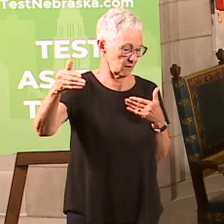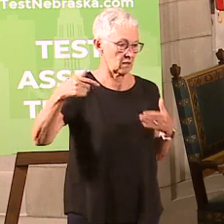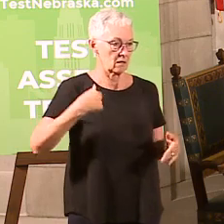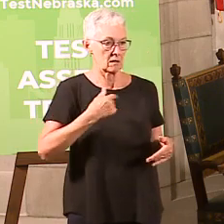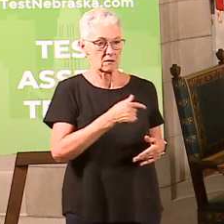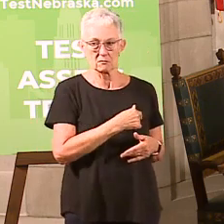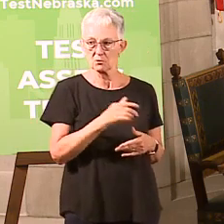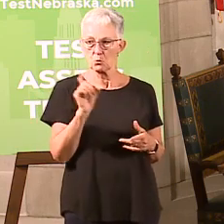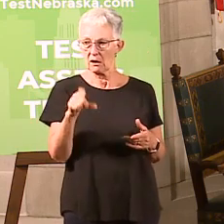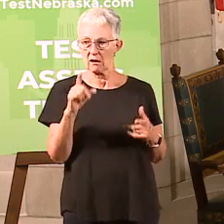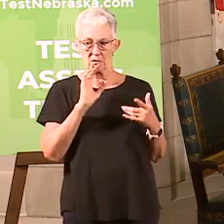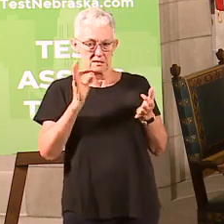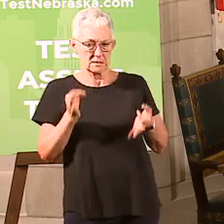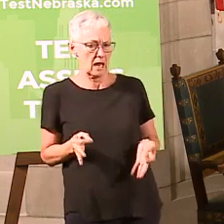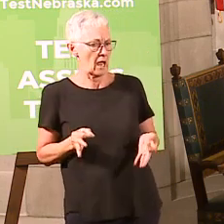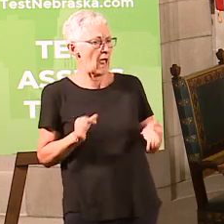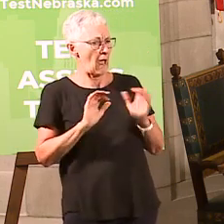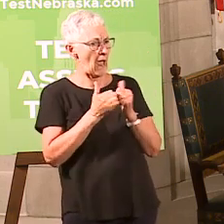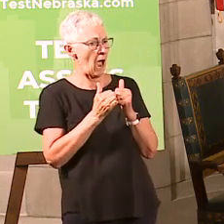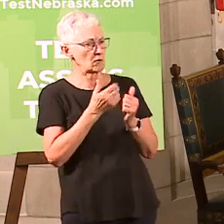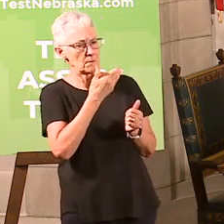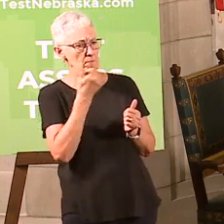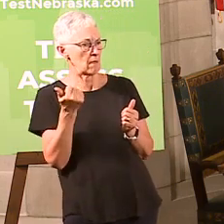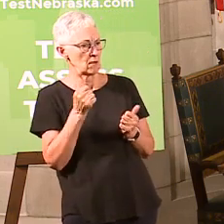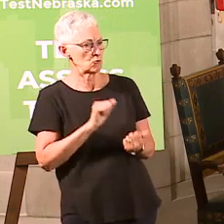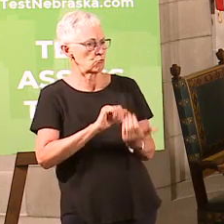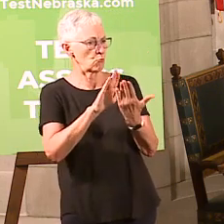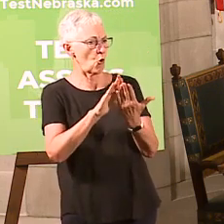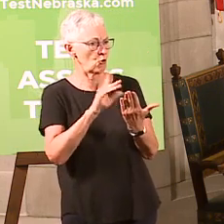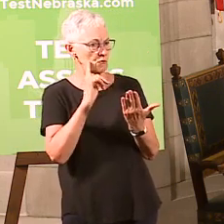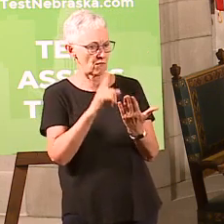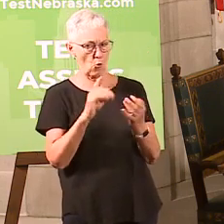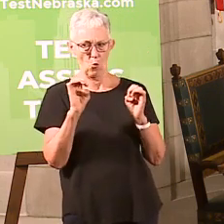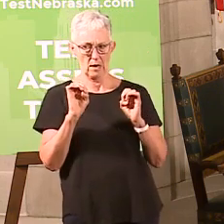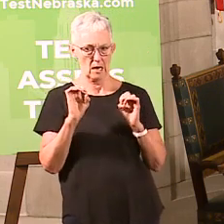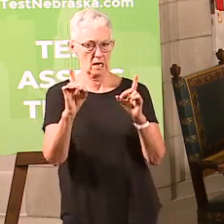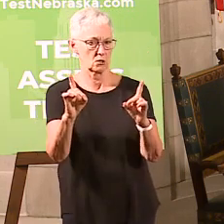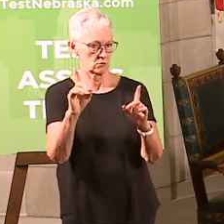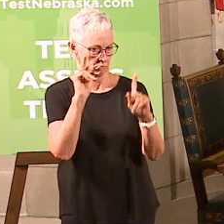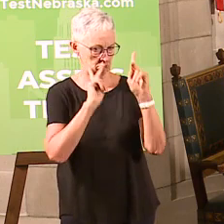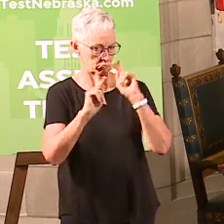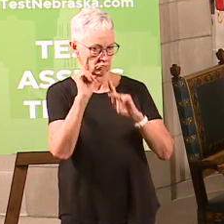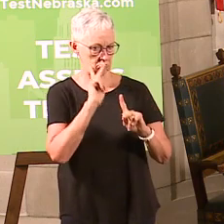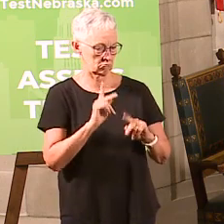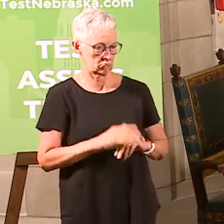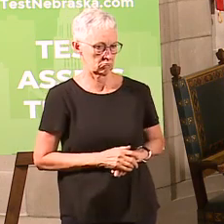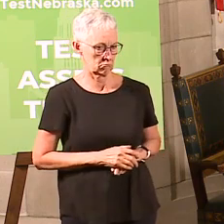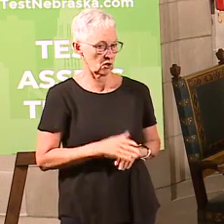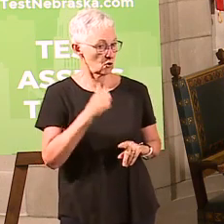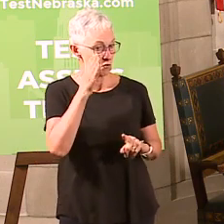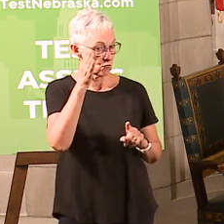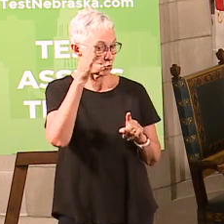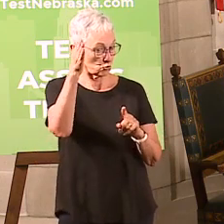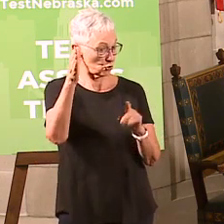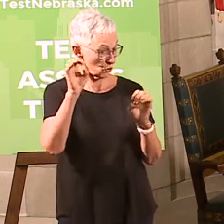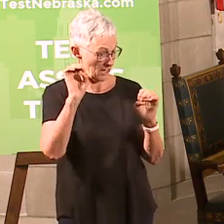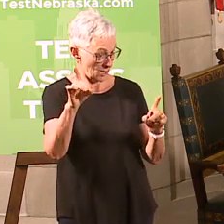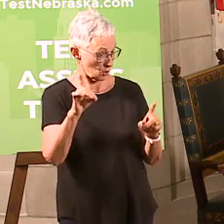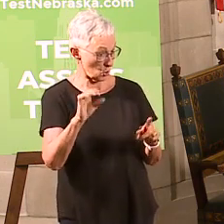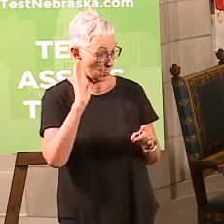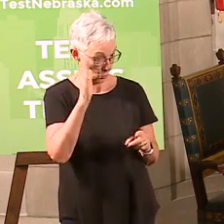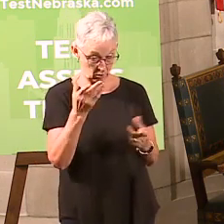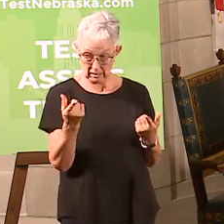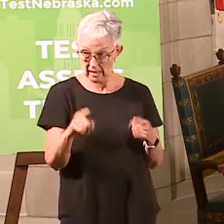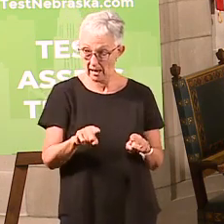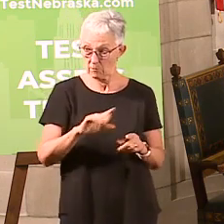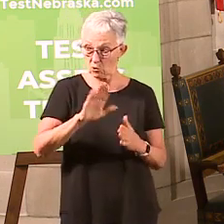to deliver the future of education. So what I would tell you is the future of education will probably never be all in person. What we